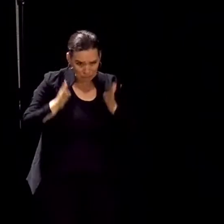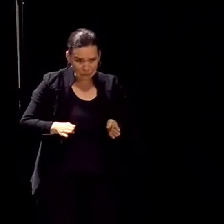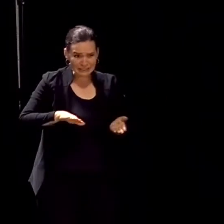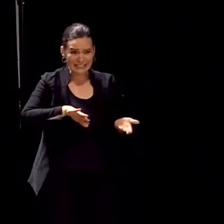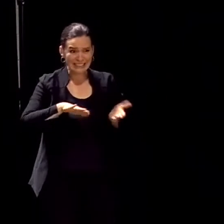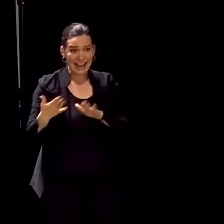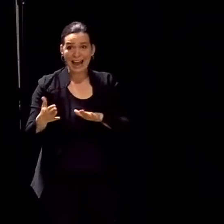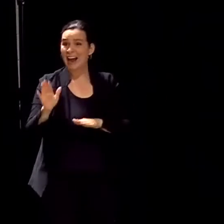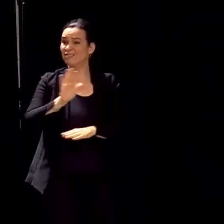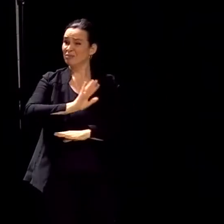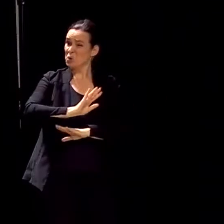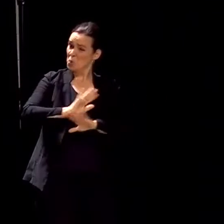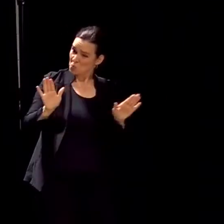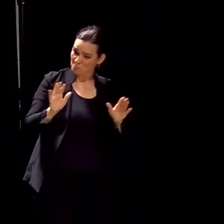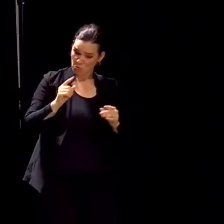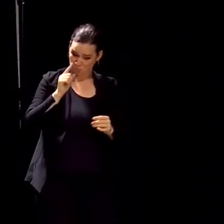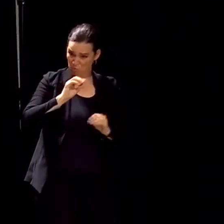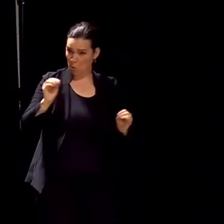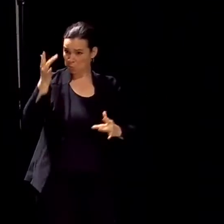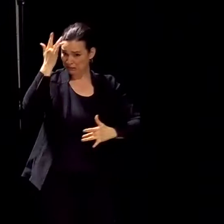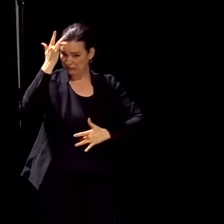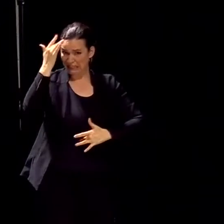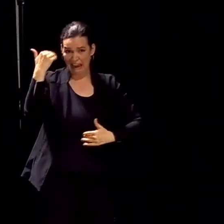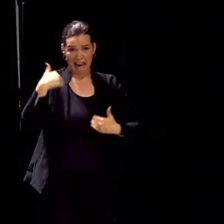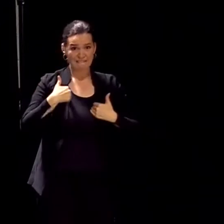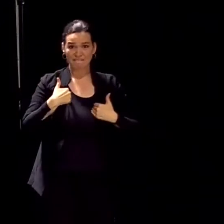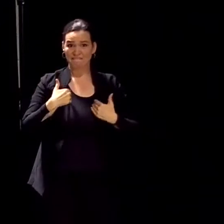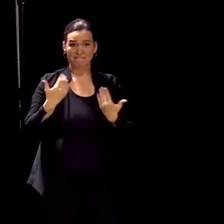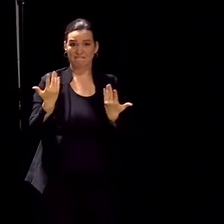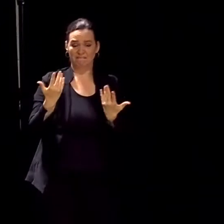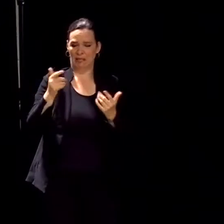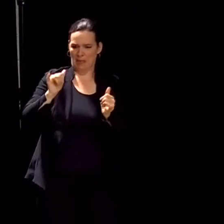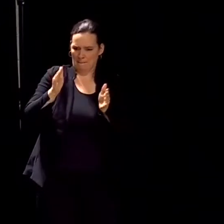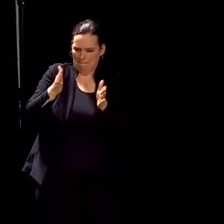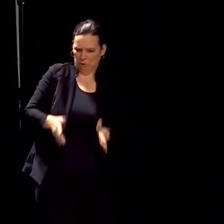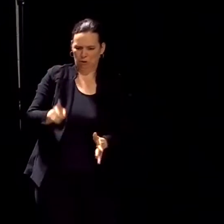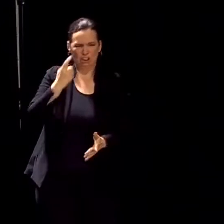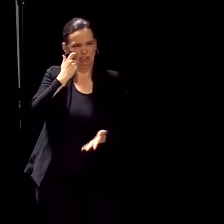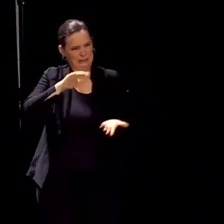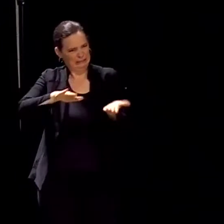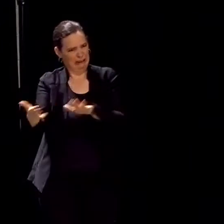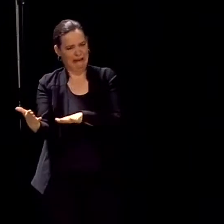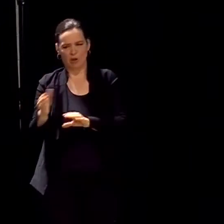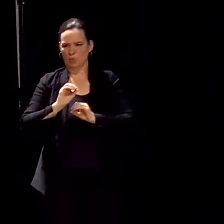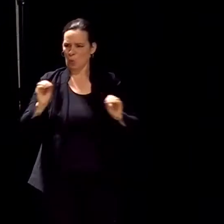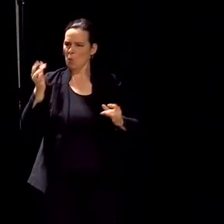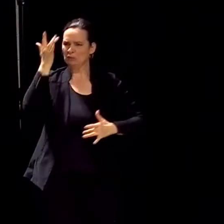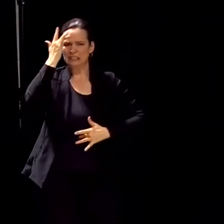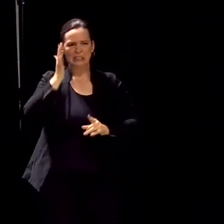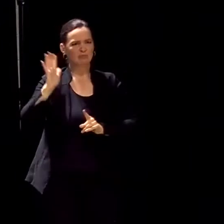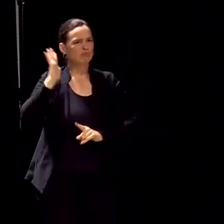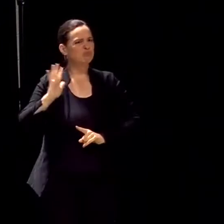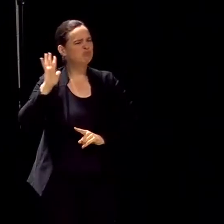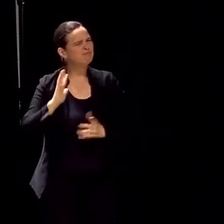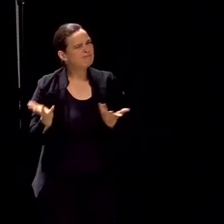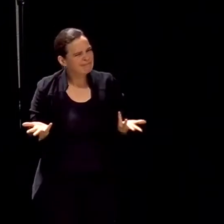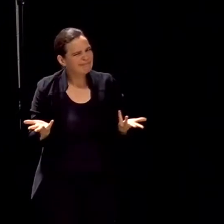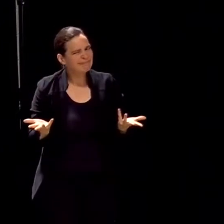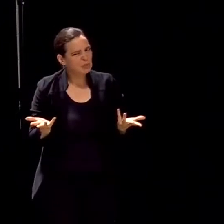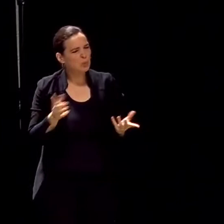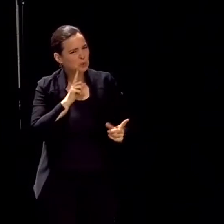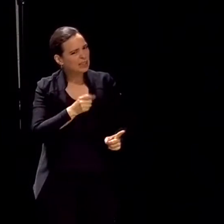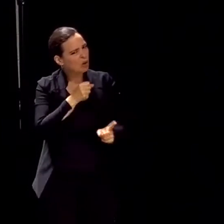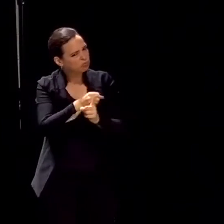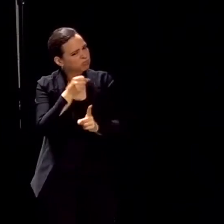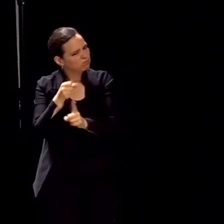They died because they got COVID. That's always been some of the people who never bought into the